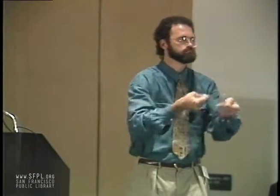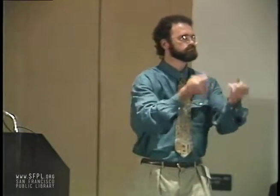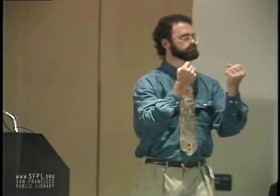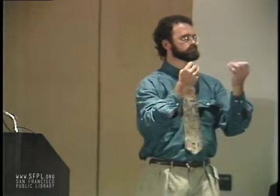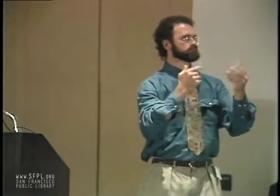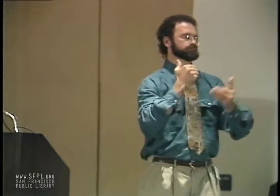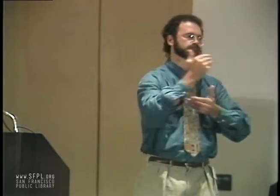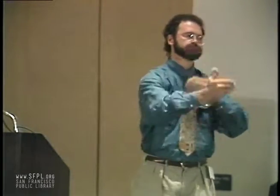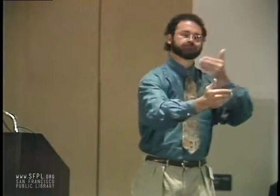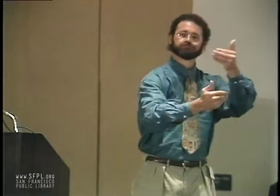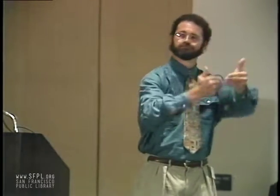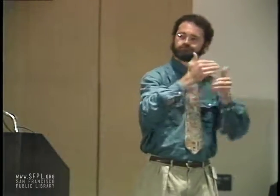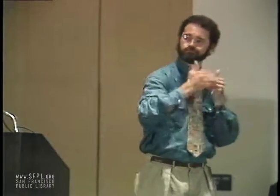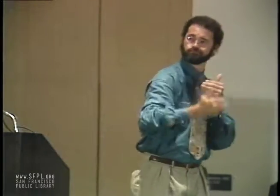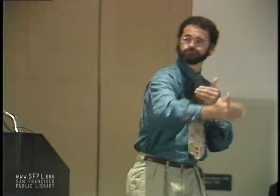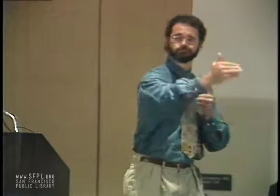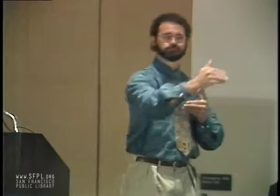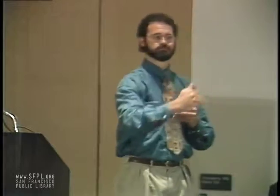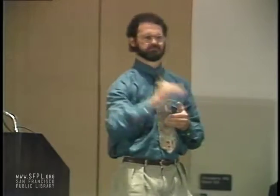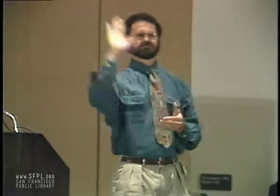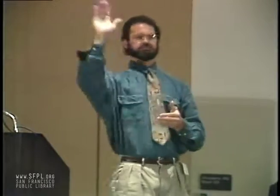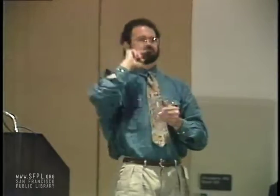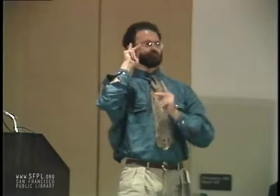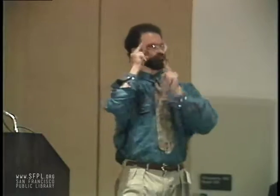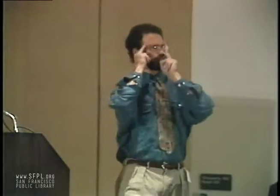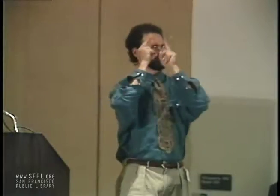Because this deaf culture has been passed down from generation to generation,